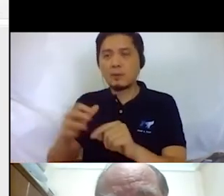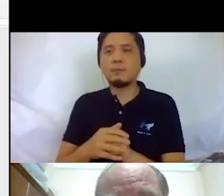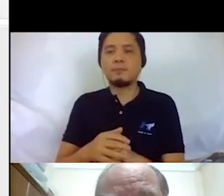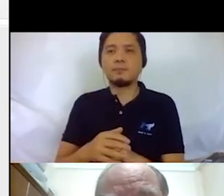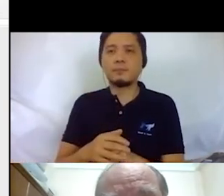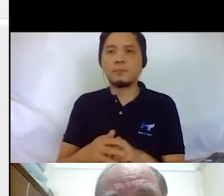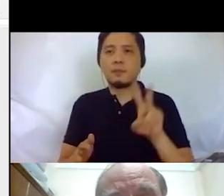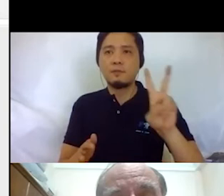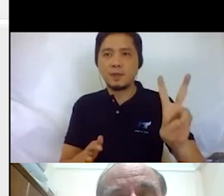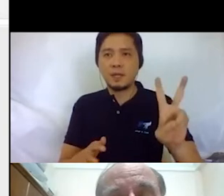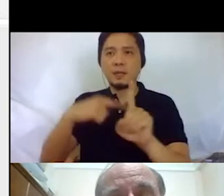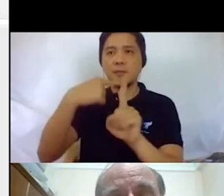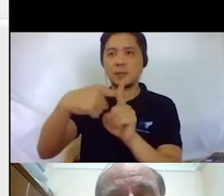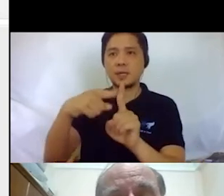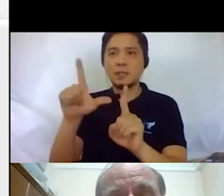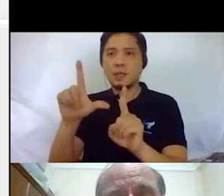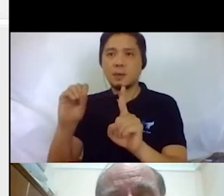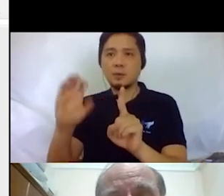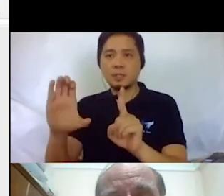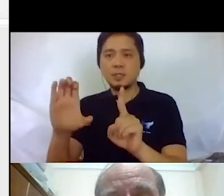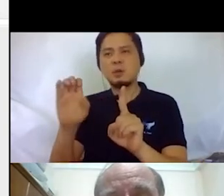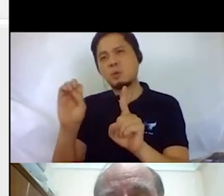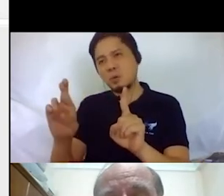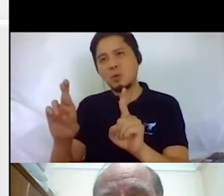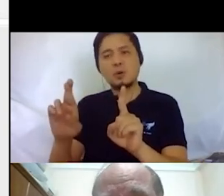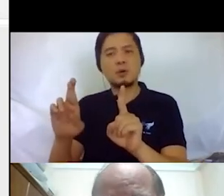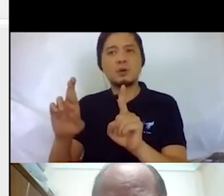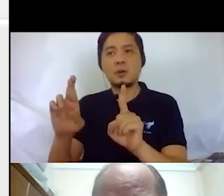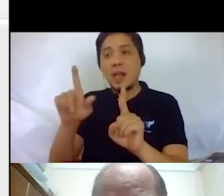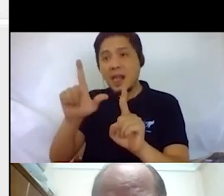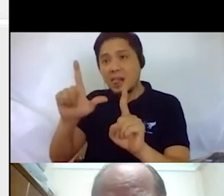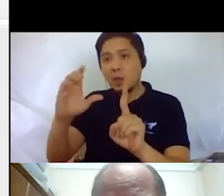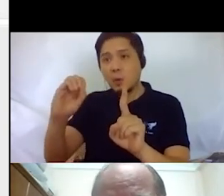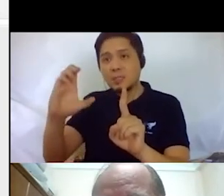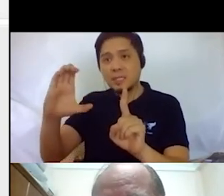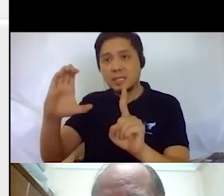LOC. And maybe LOC should be in caps.